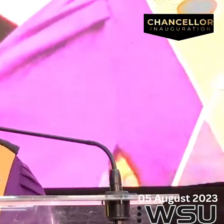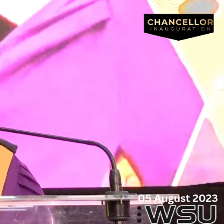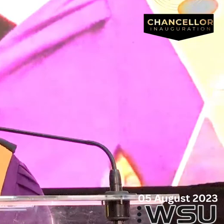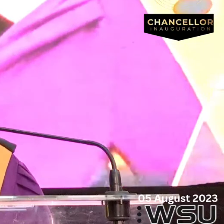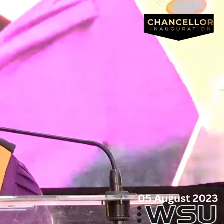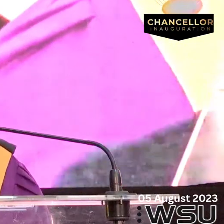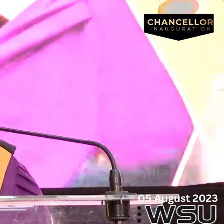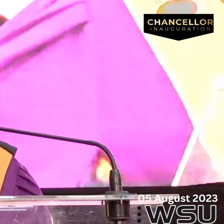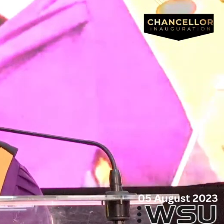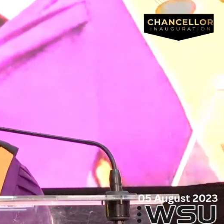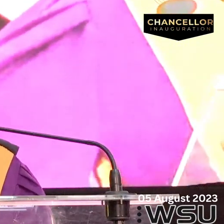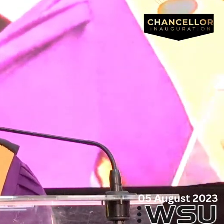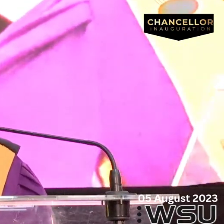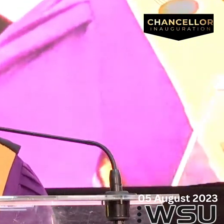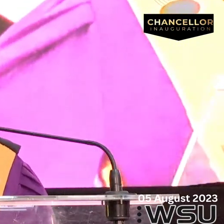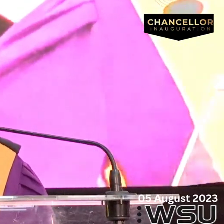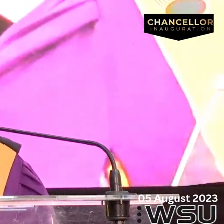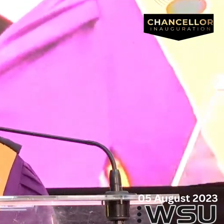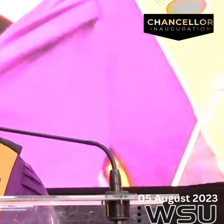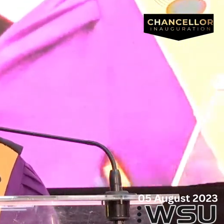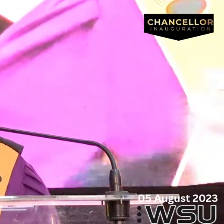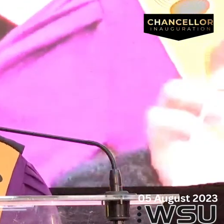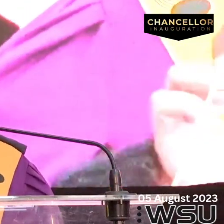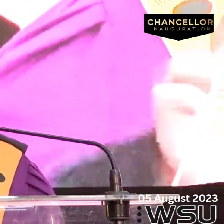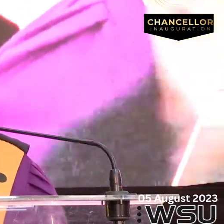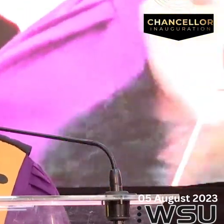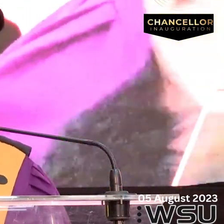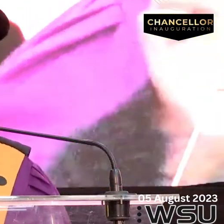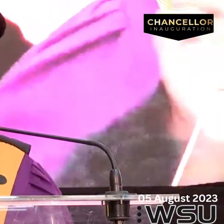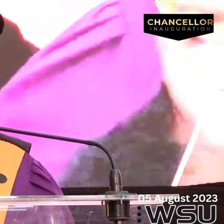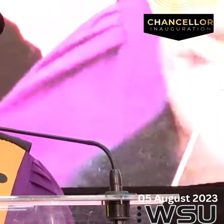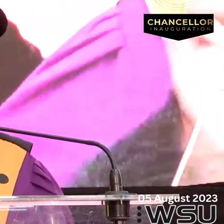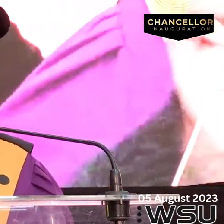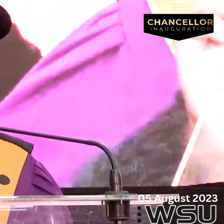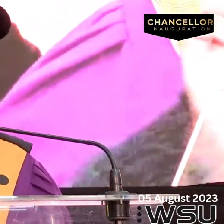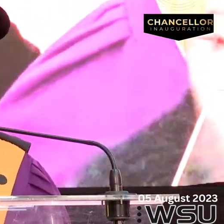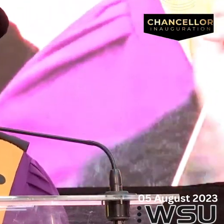it and the rest of the country. That, to me, is what all